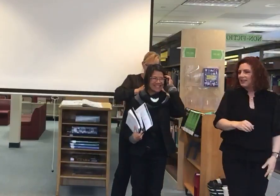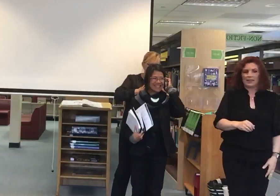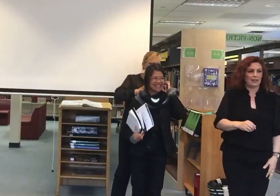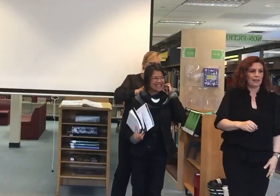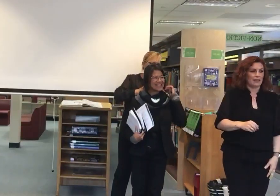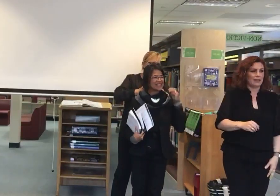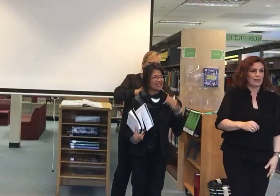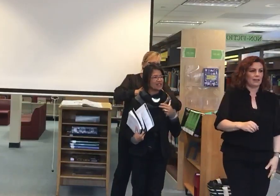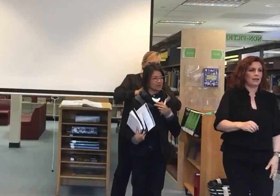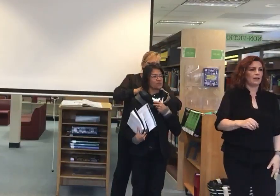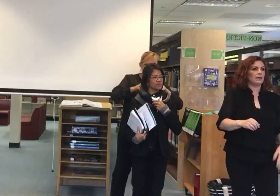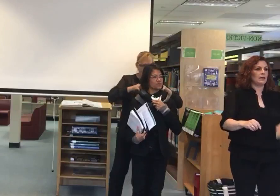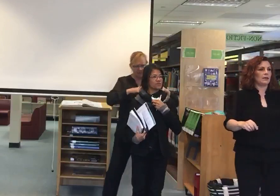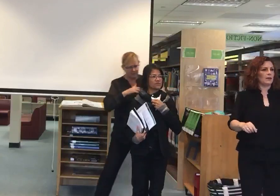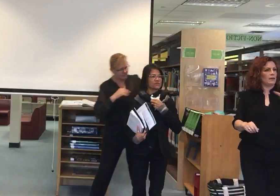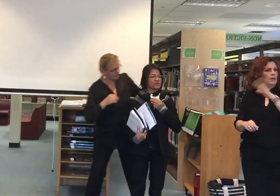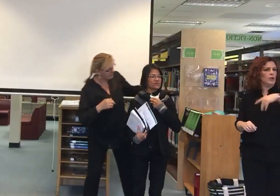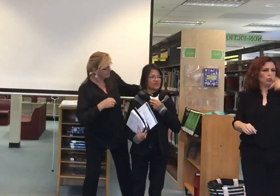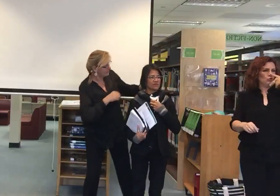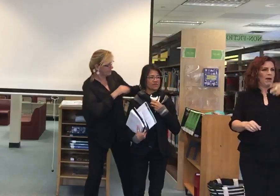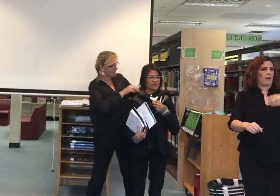Could you bring it a little closer up?